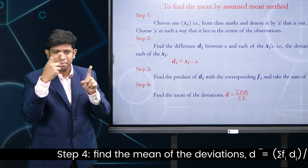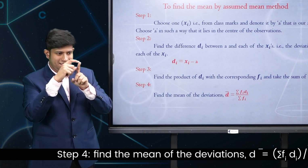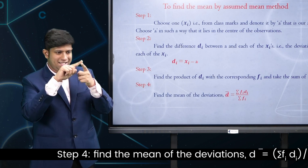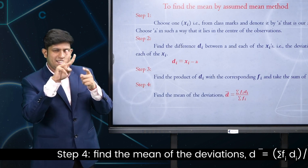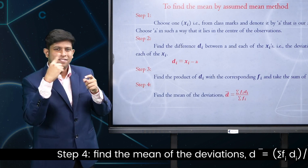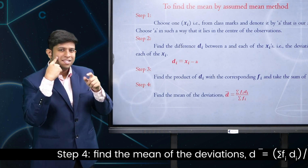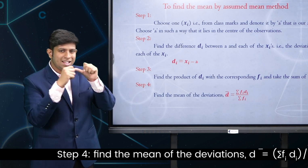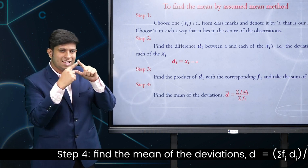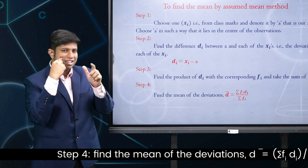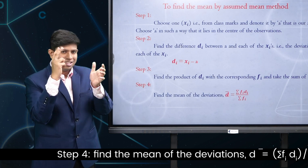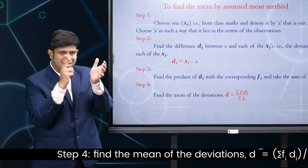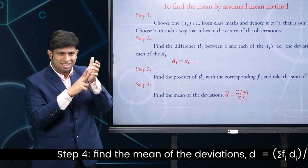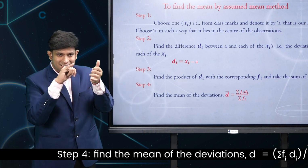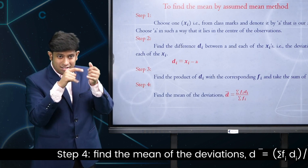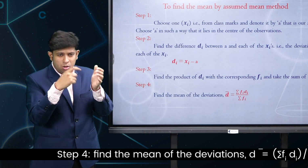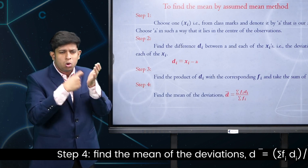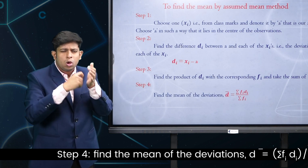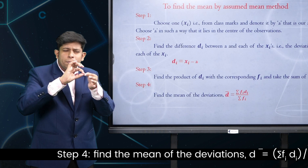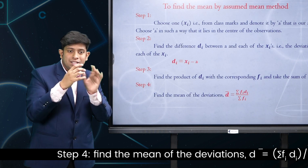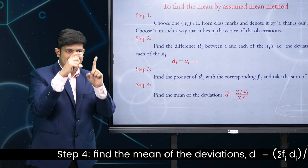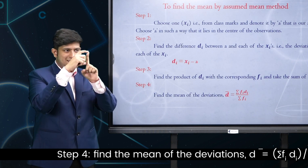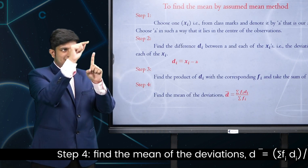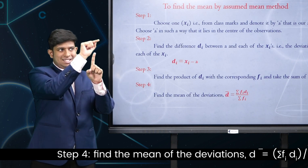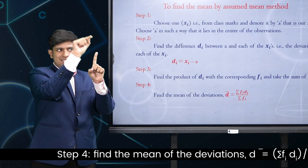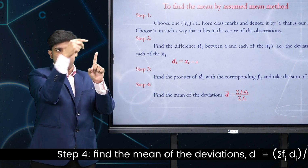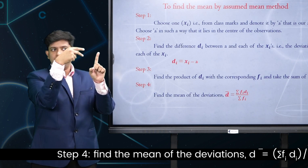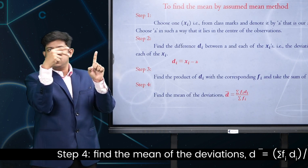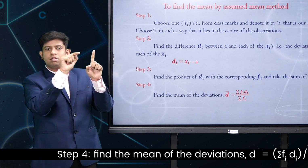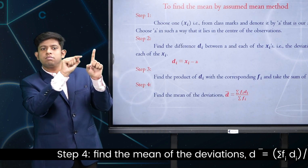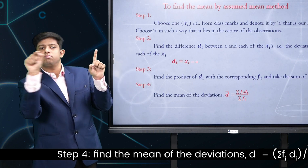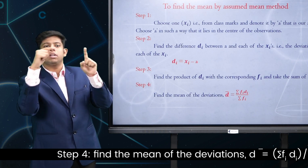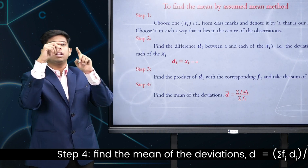summation Fi di by summation Fi.